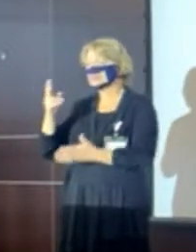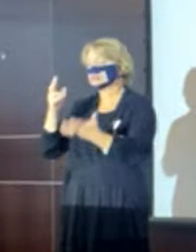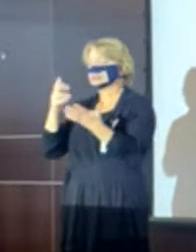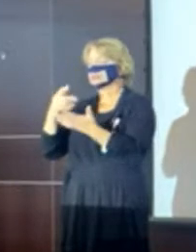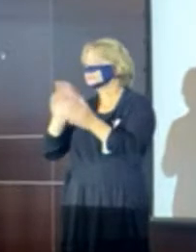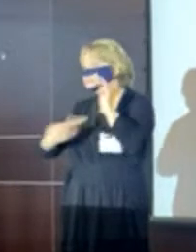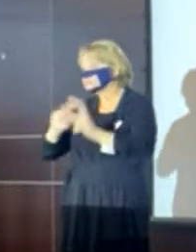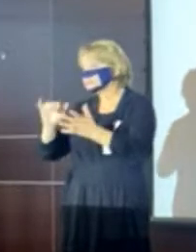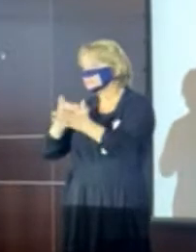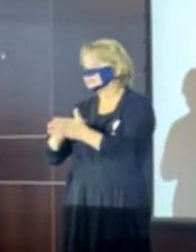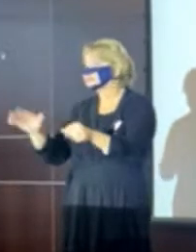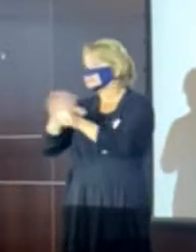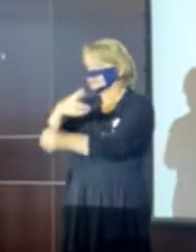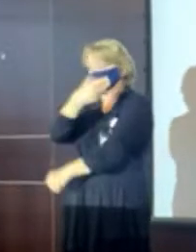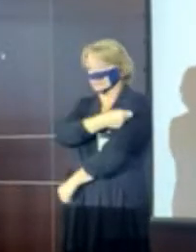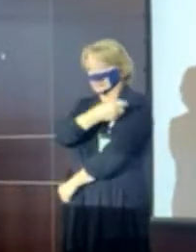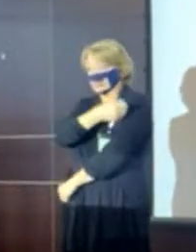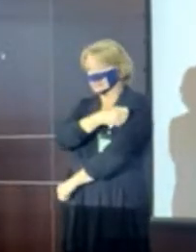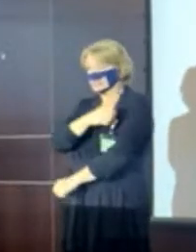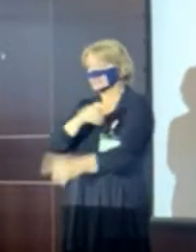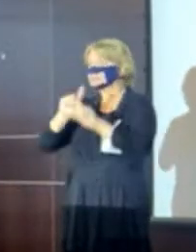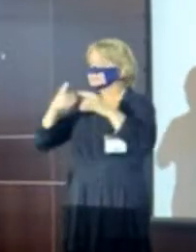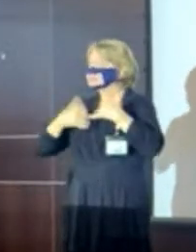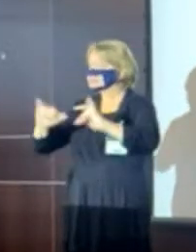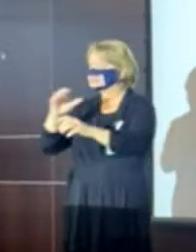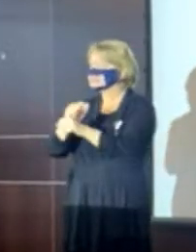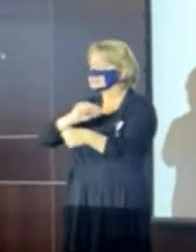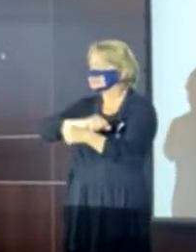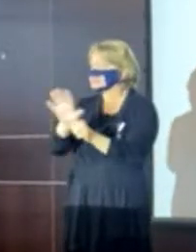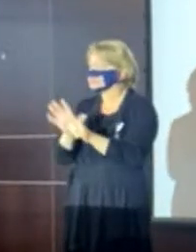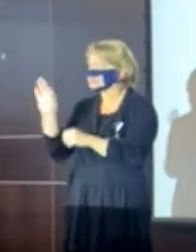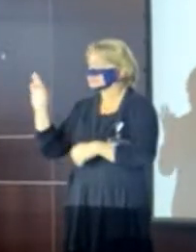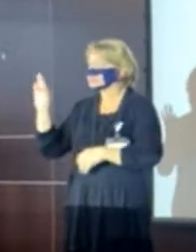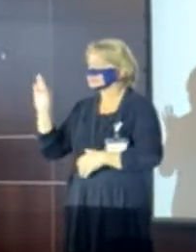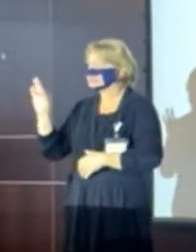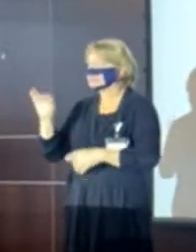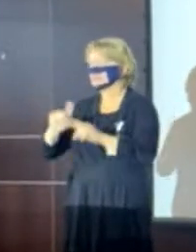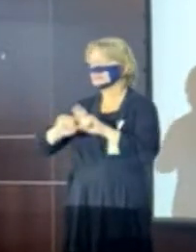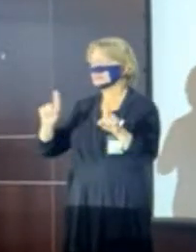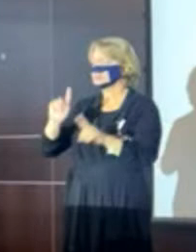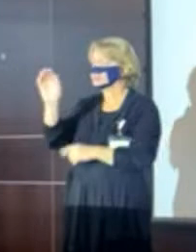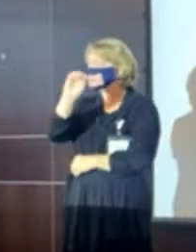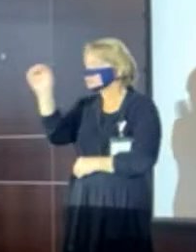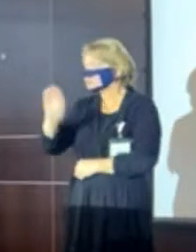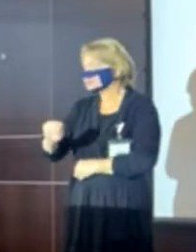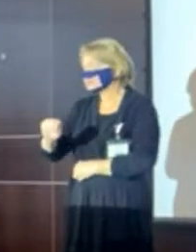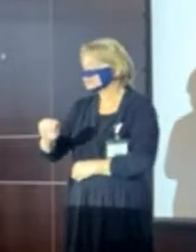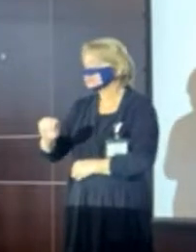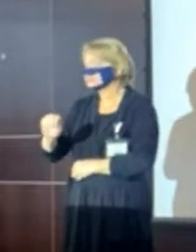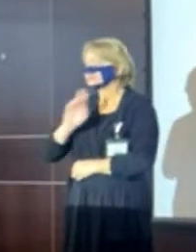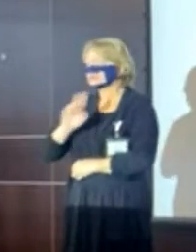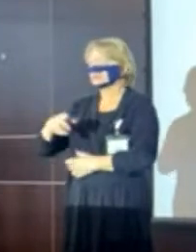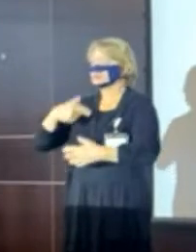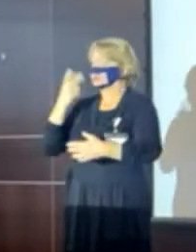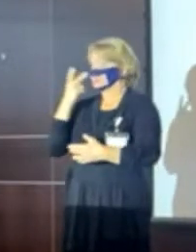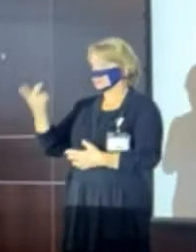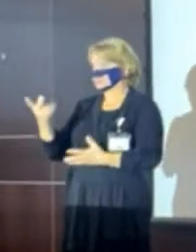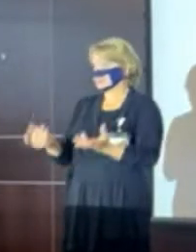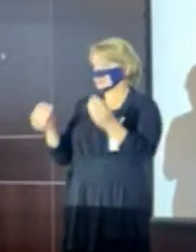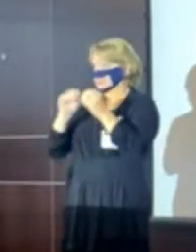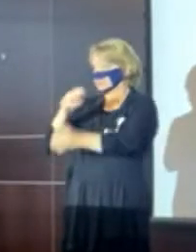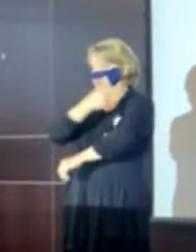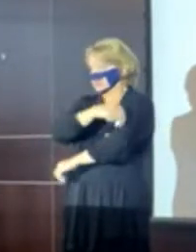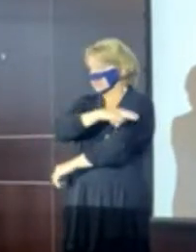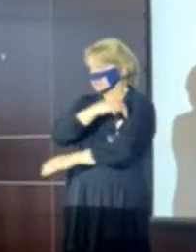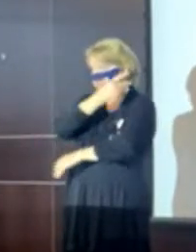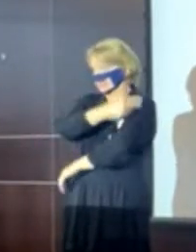vaccinated folks getting contracting COVID-19. But percentage-wise, are we seeing more hospitalized